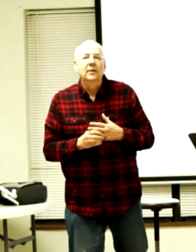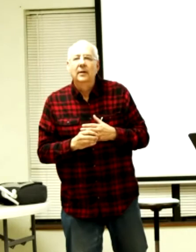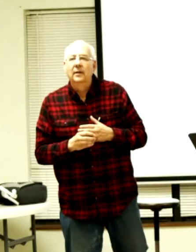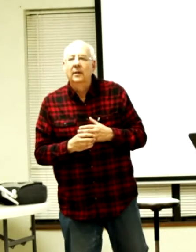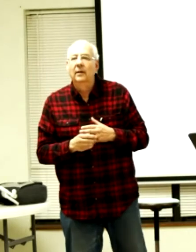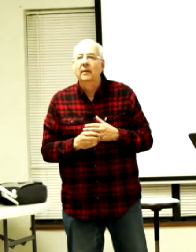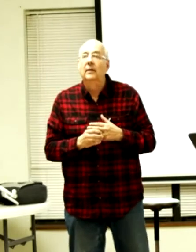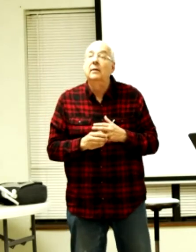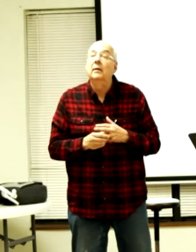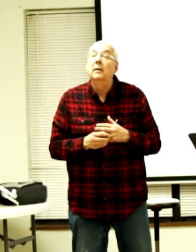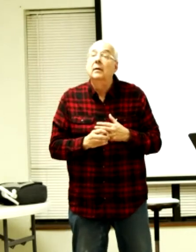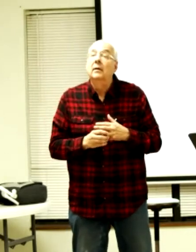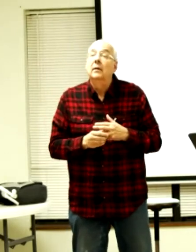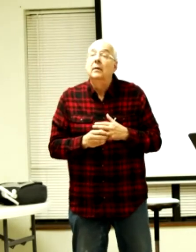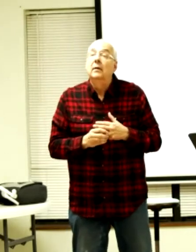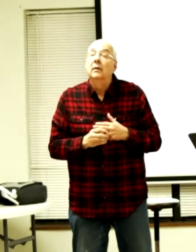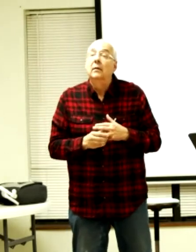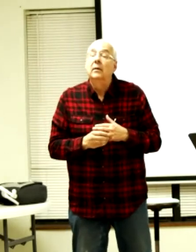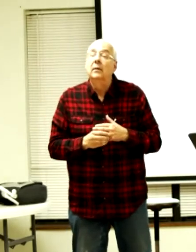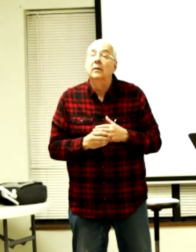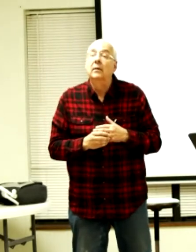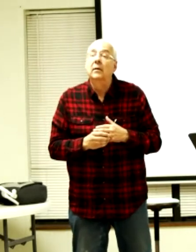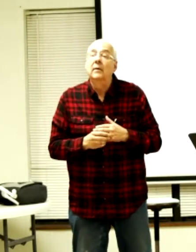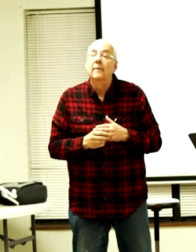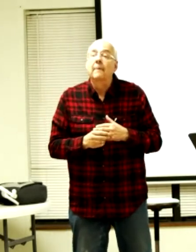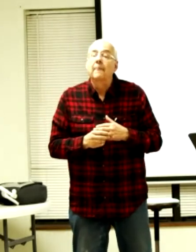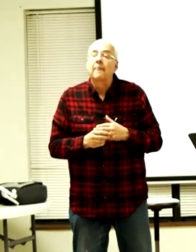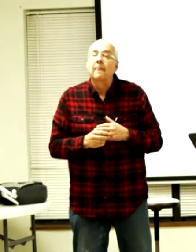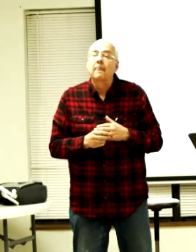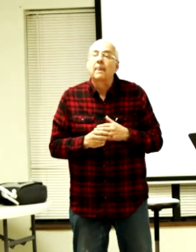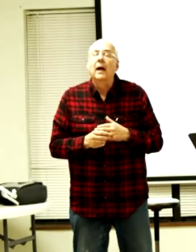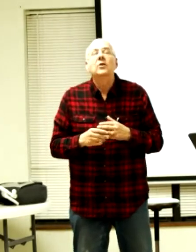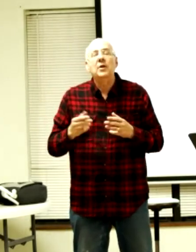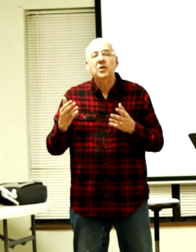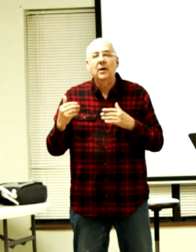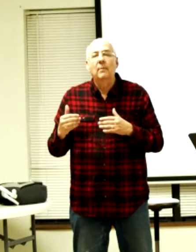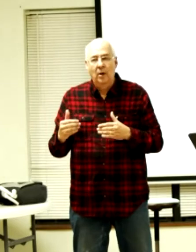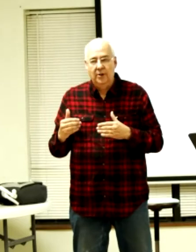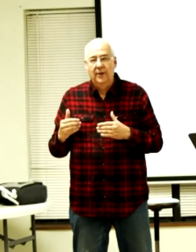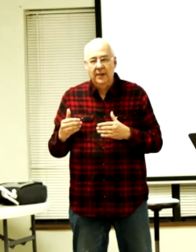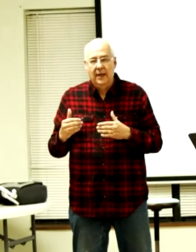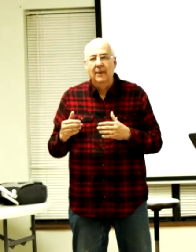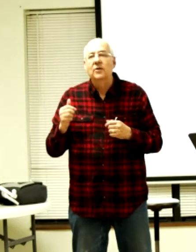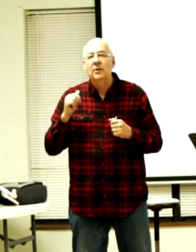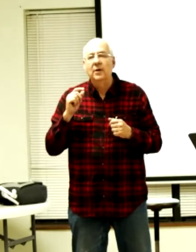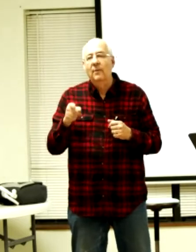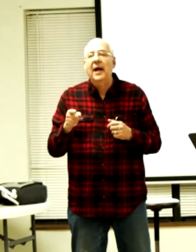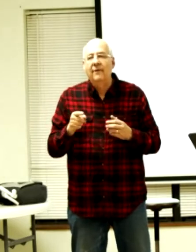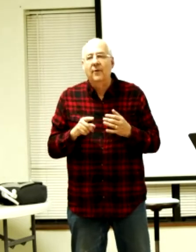she stay all the time, or did she get to go back home on? She was here most of the time. Now, she would go back